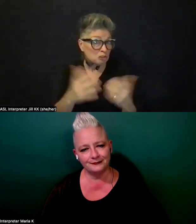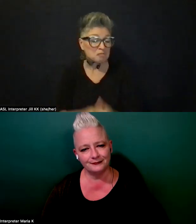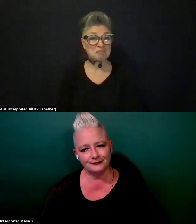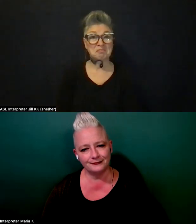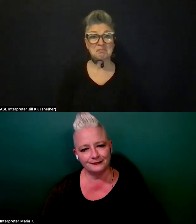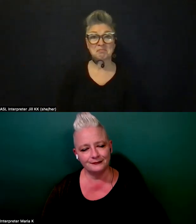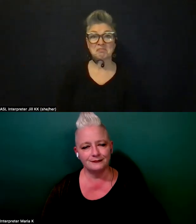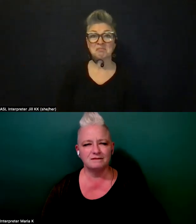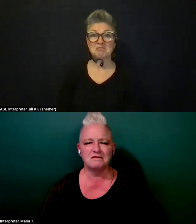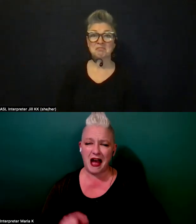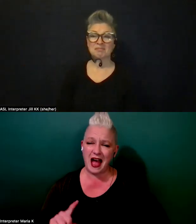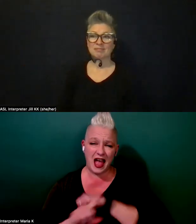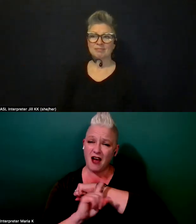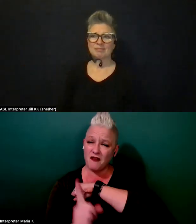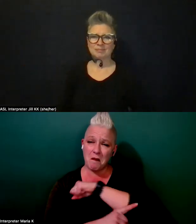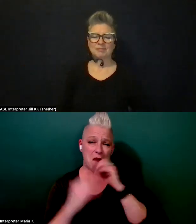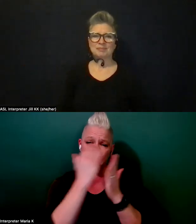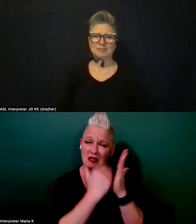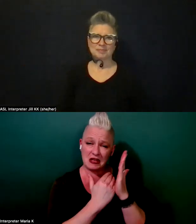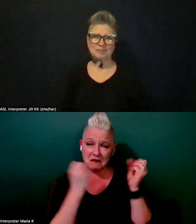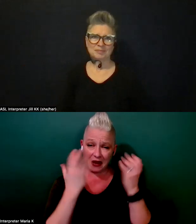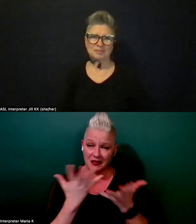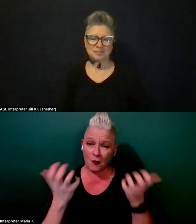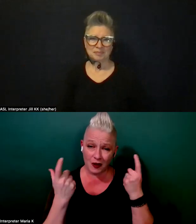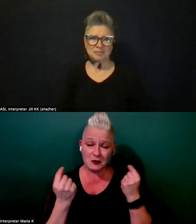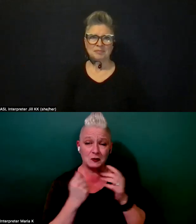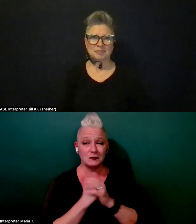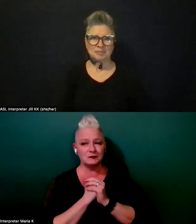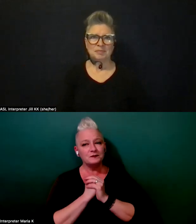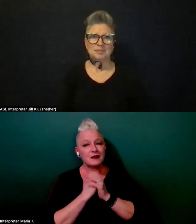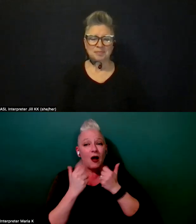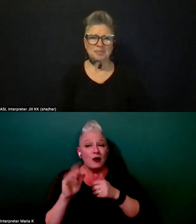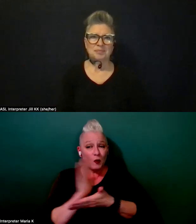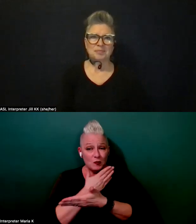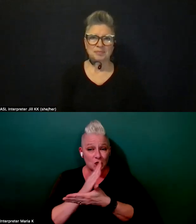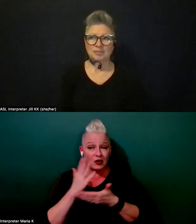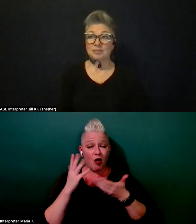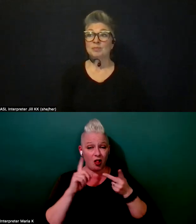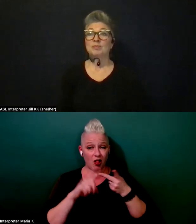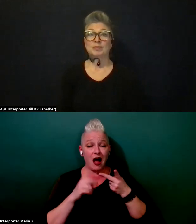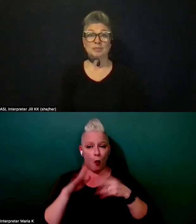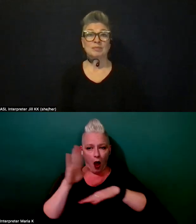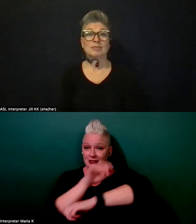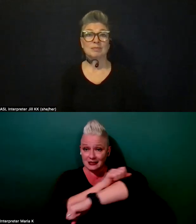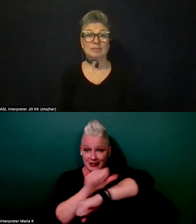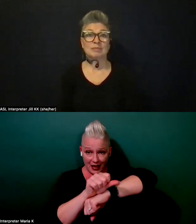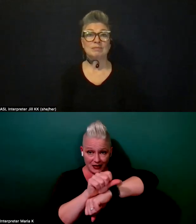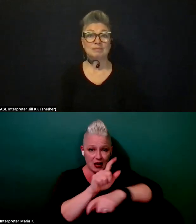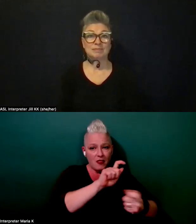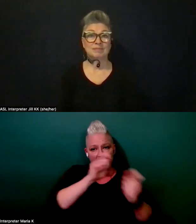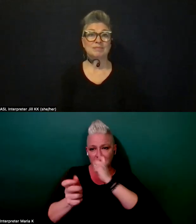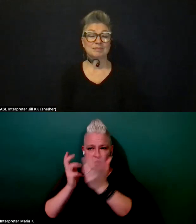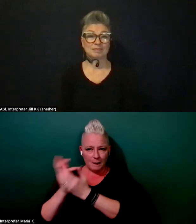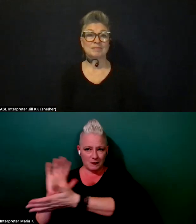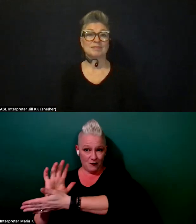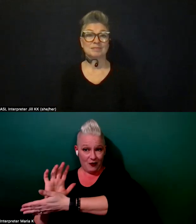have a bucket list of a lot of things I want to do. I want to do a musical and I want to do it on stage first and then adapt it to film. I think